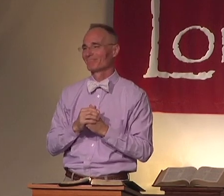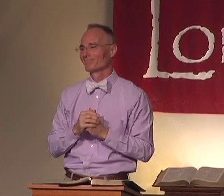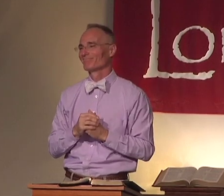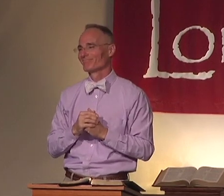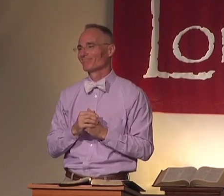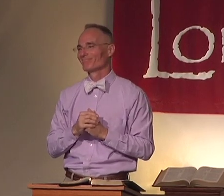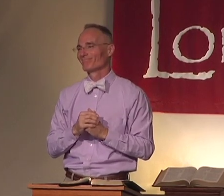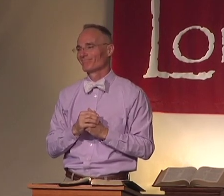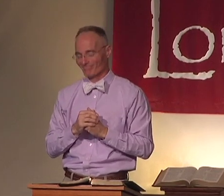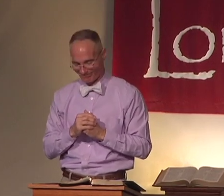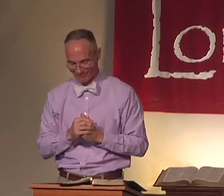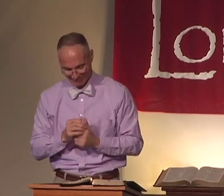Praise God.